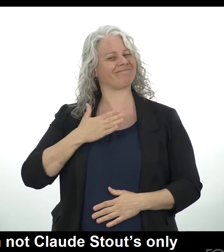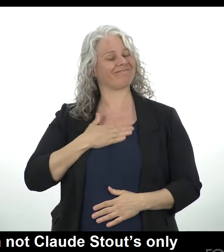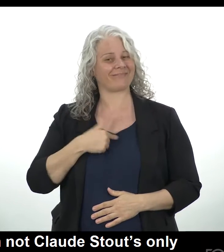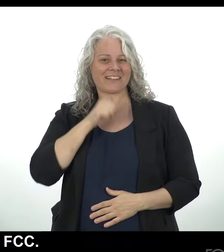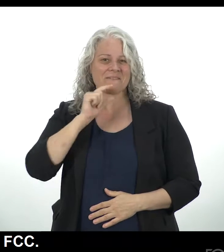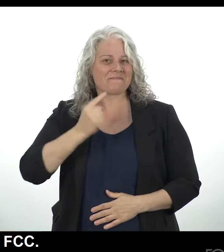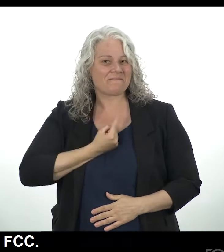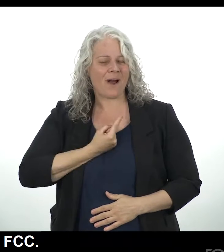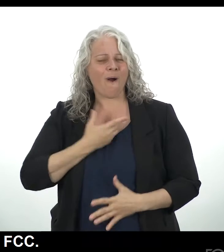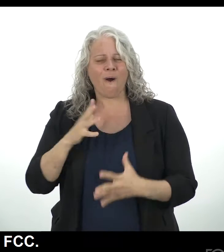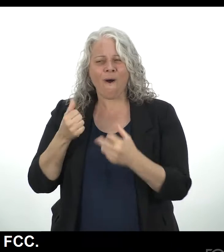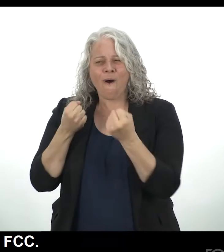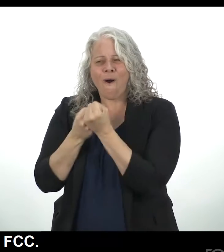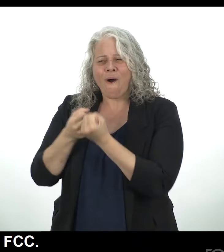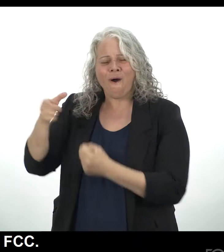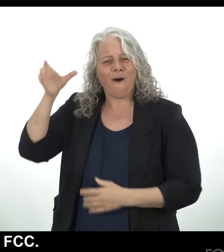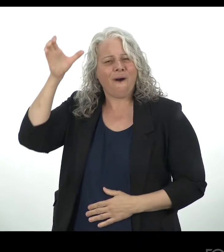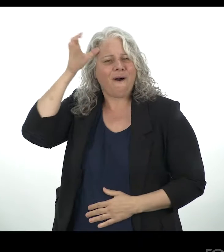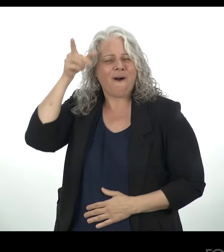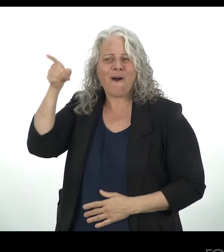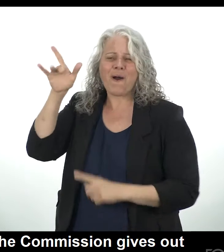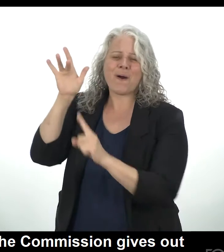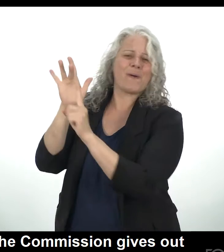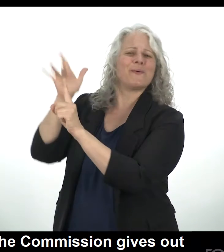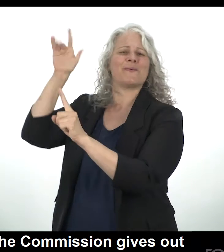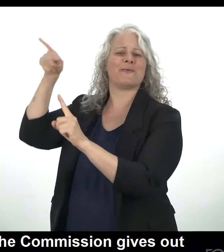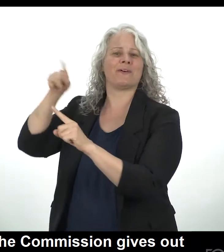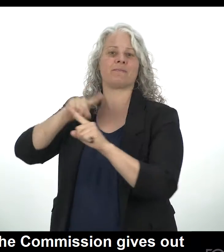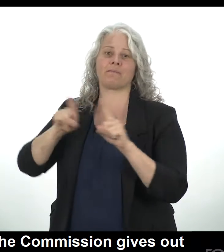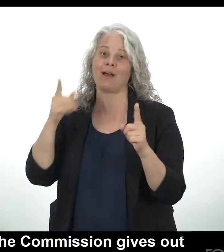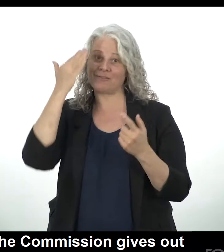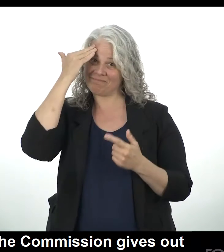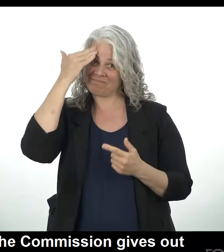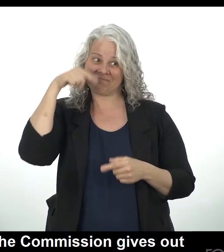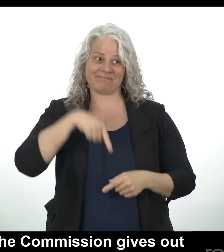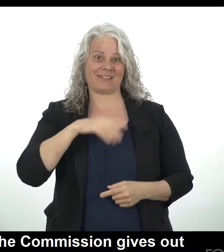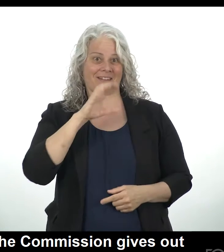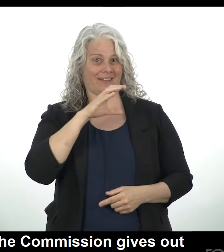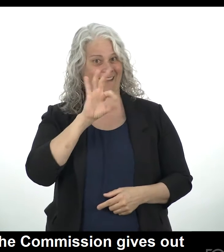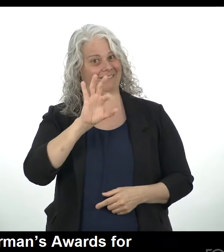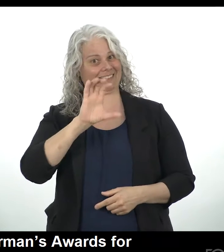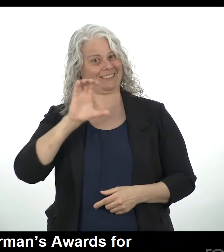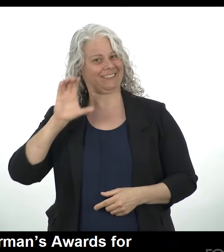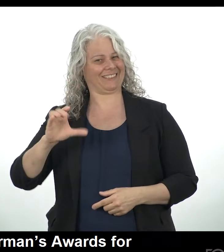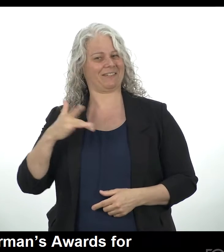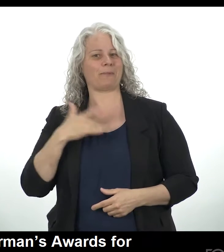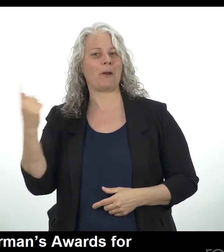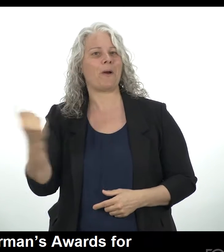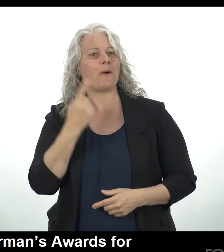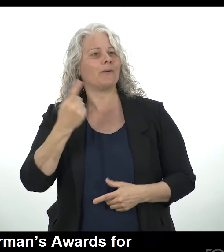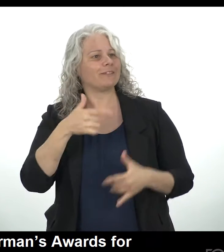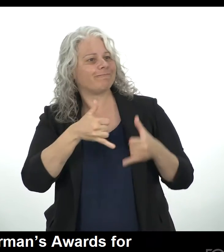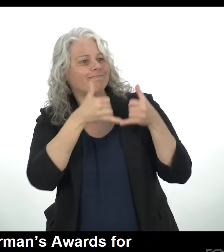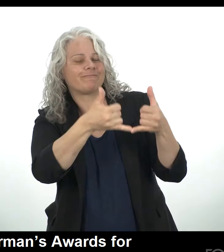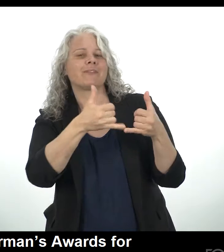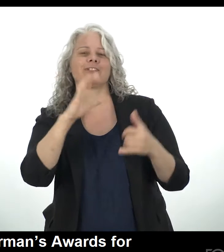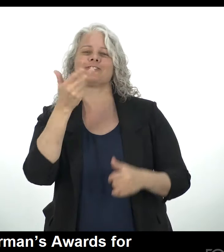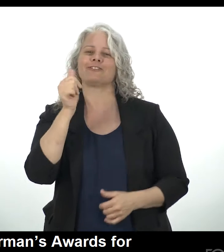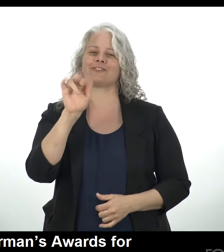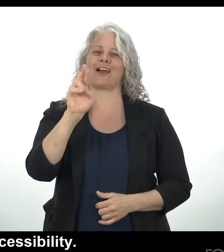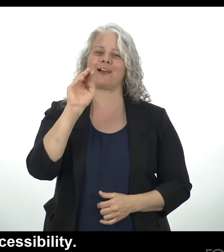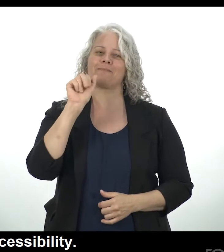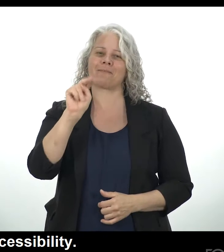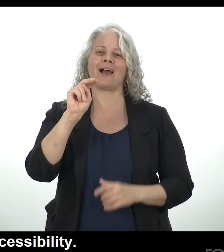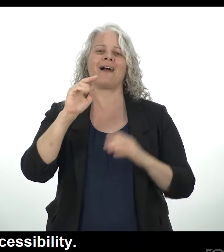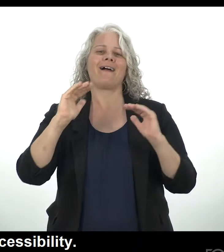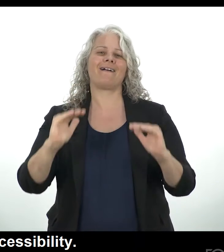Stout's only admirer at the FCC. As many of you know, each year the Commission gives out something we call the Chairman's